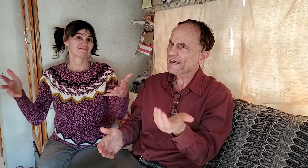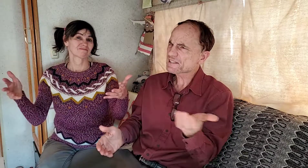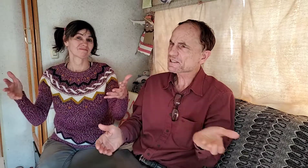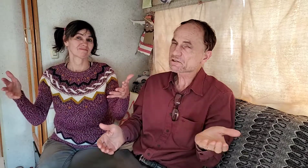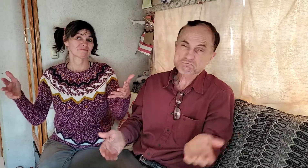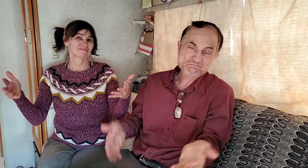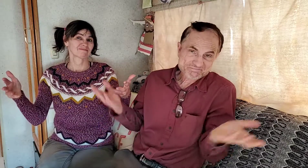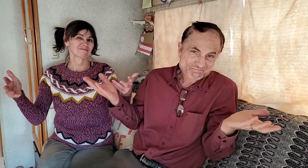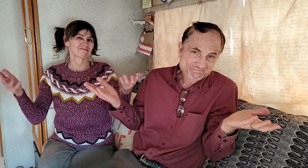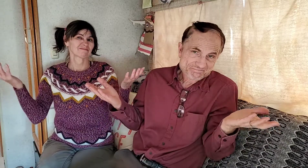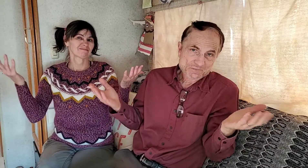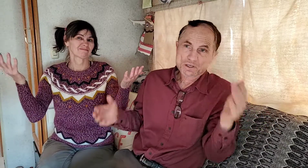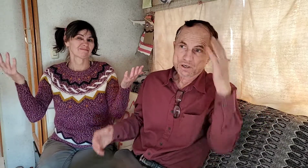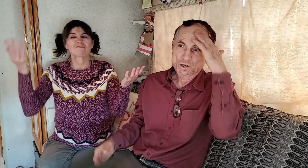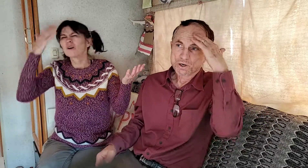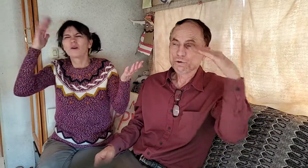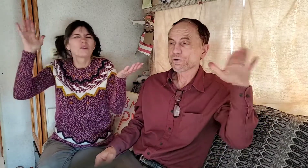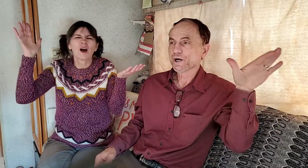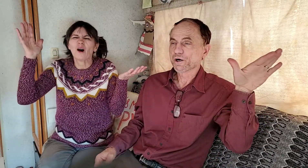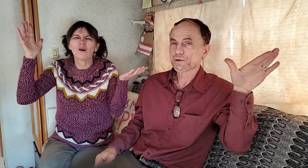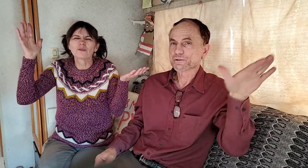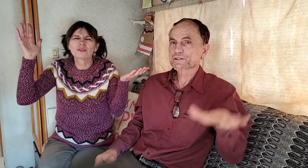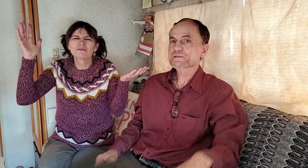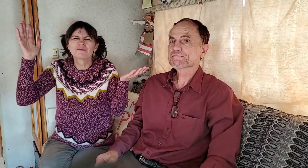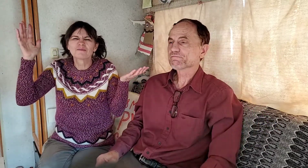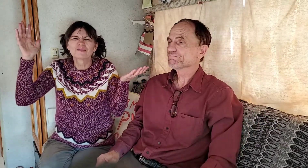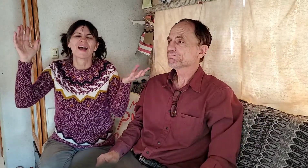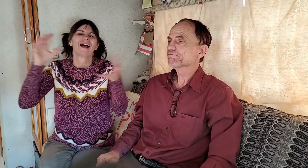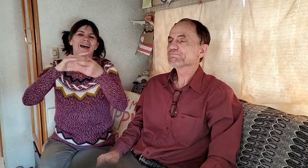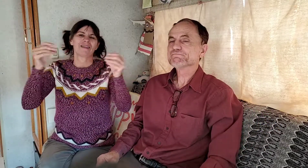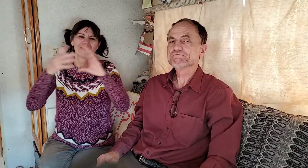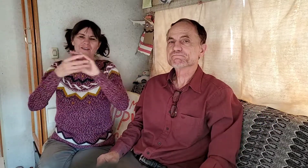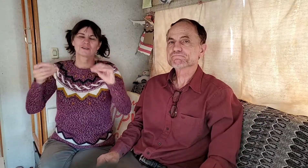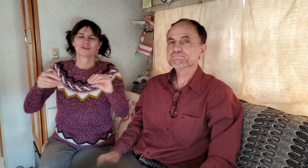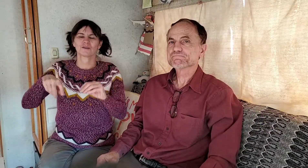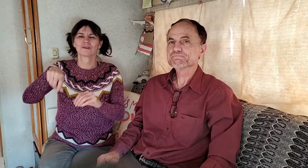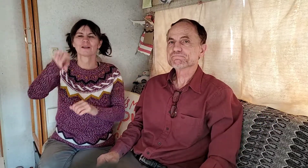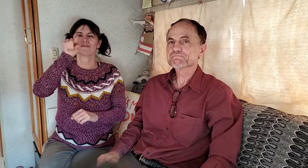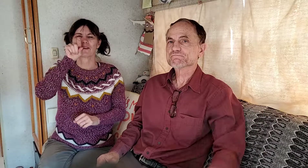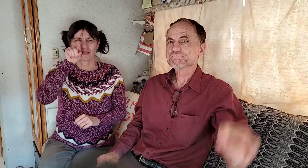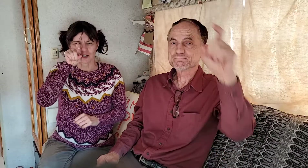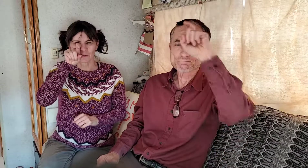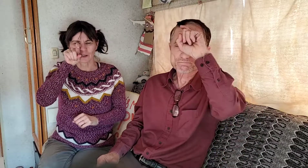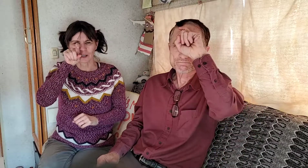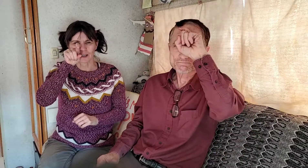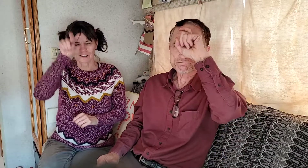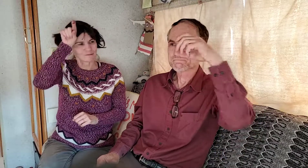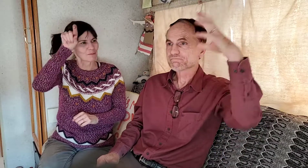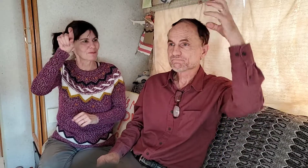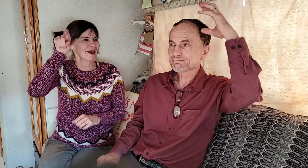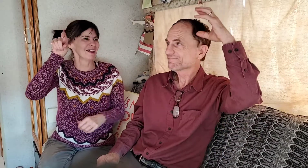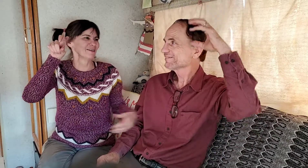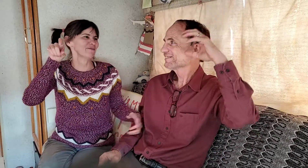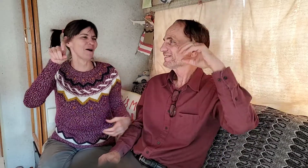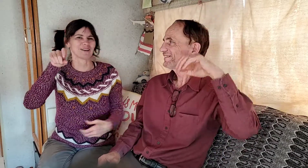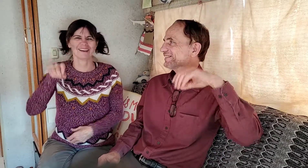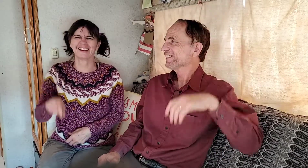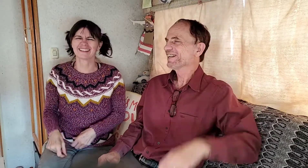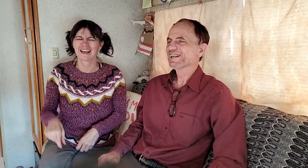rest, who knows? And that's the story of the Egyptian, the Falcon,